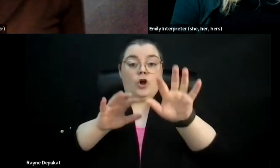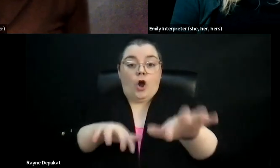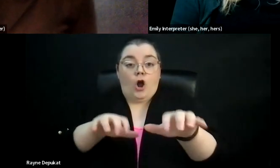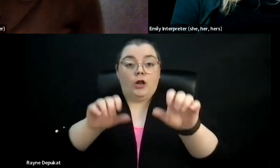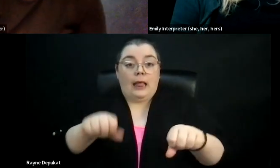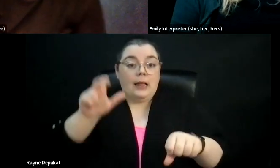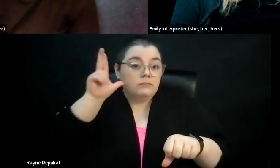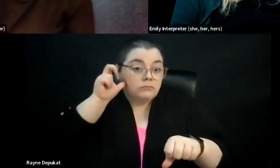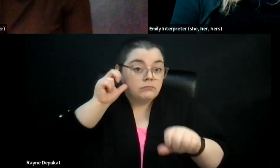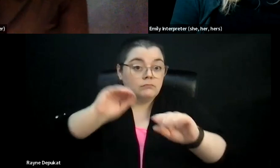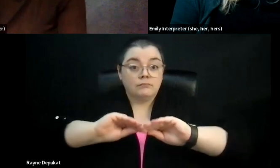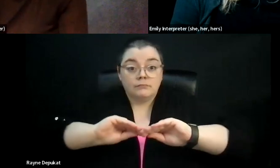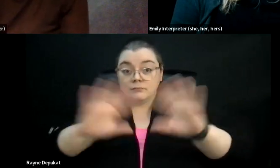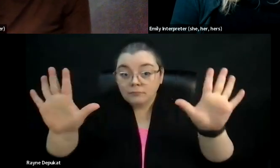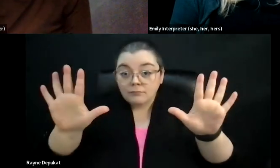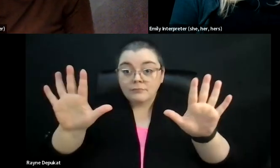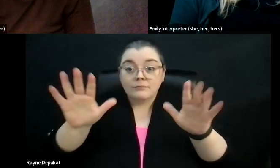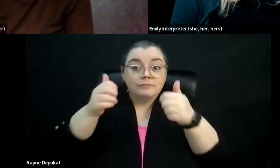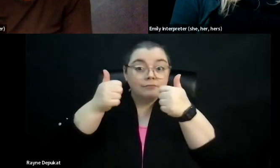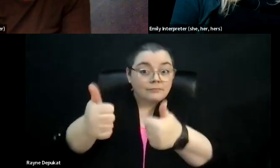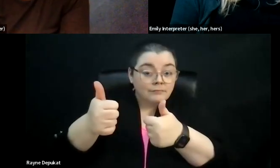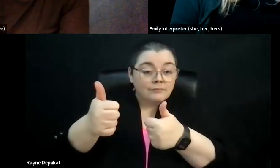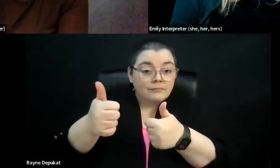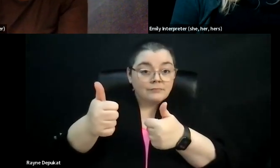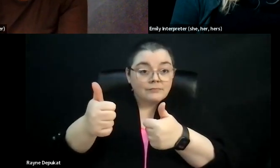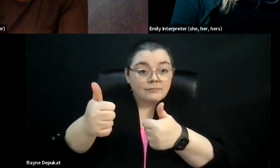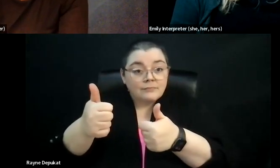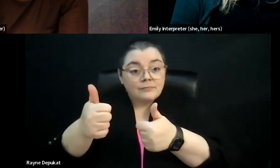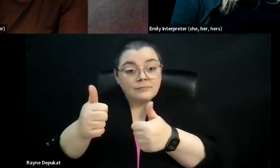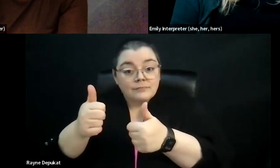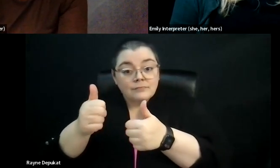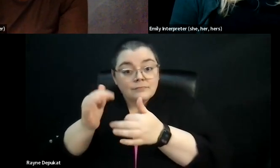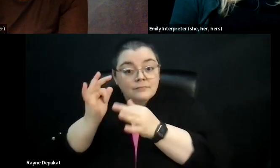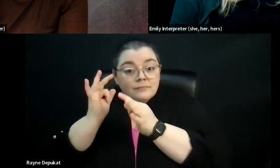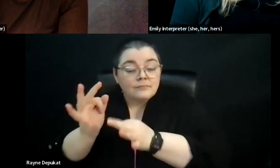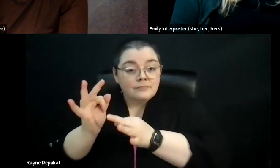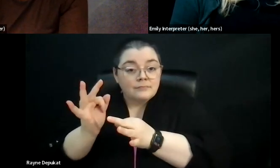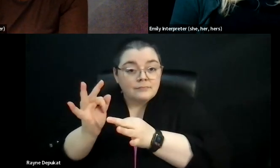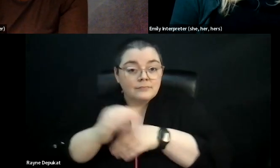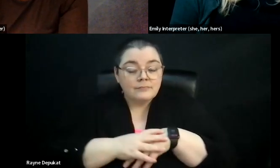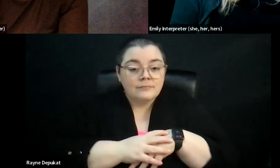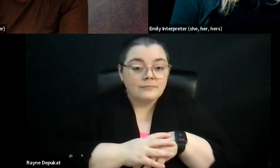Okay. The cart can hear clearly. Is that all right?